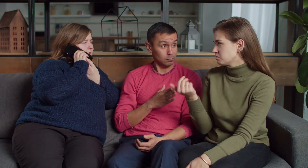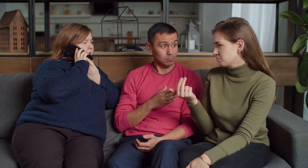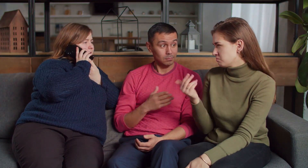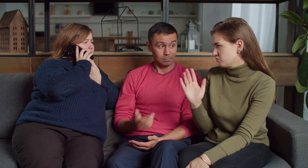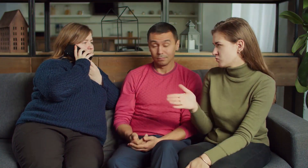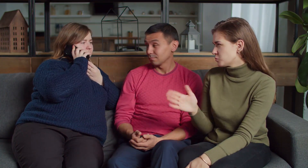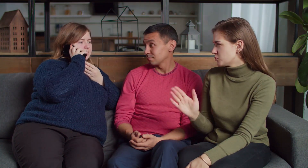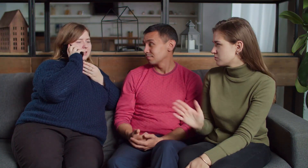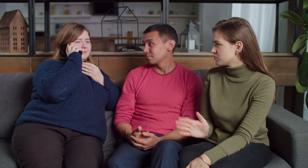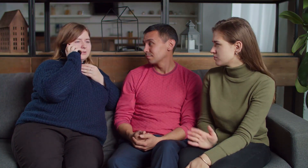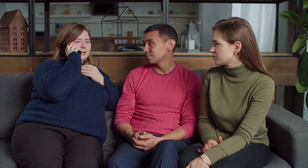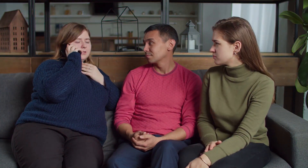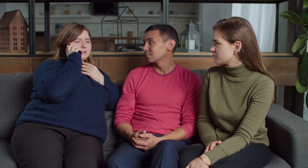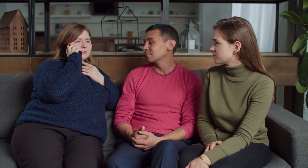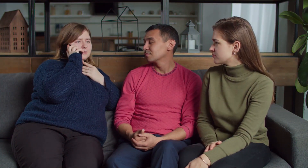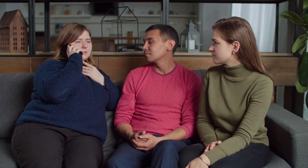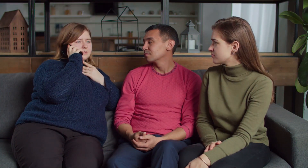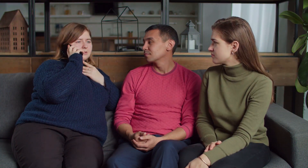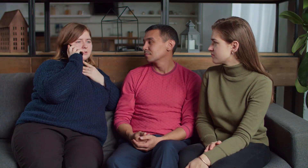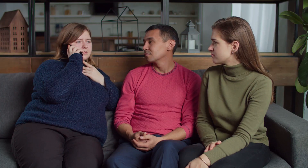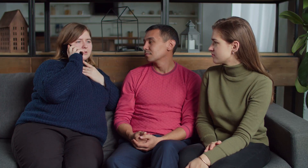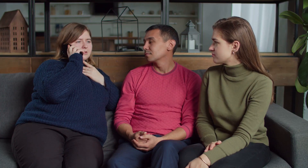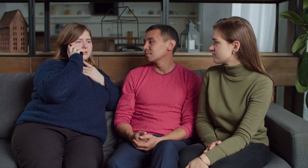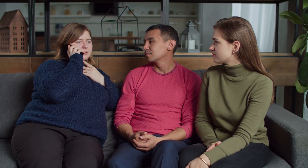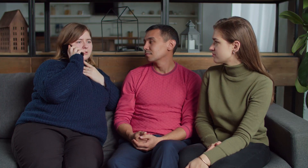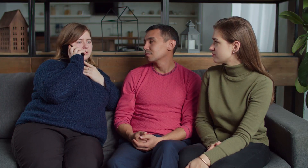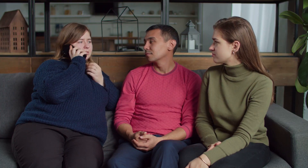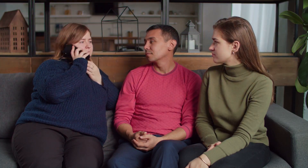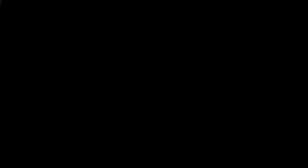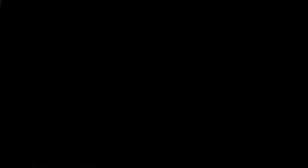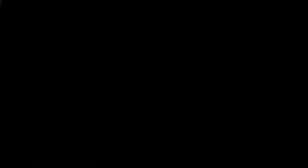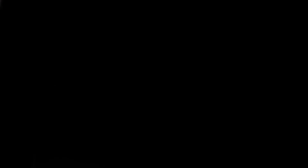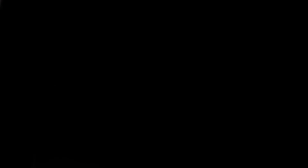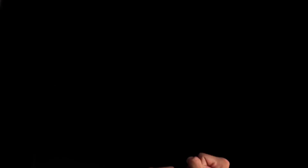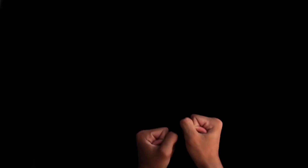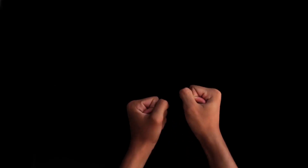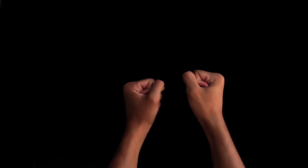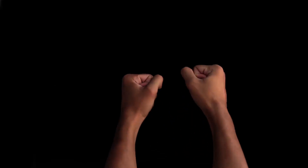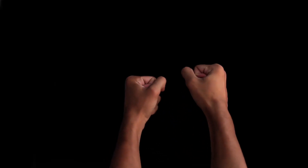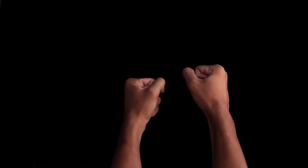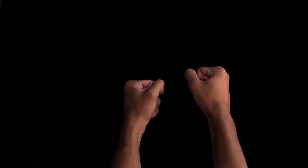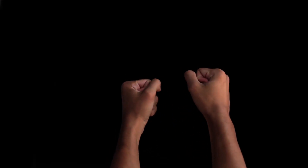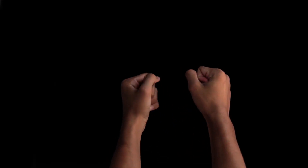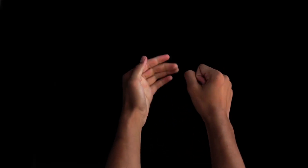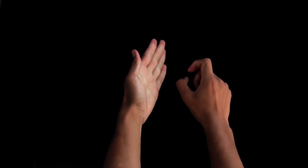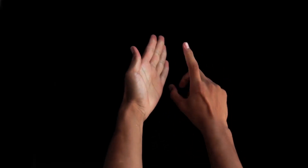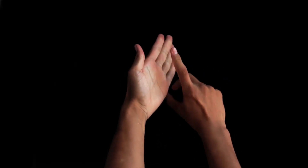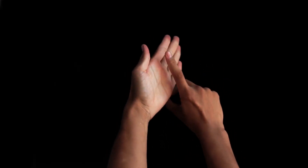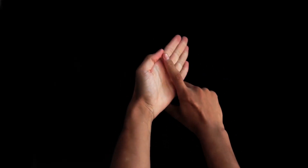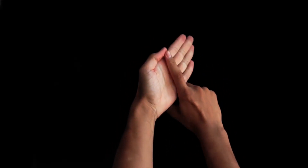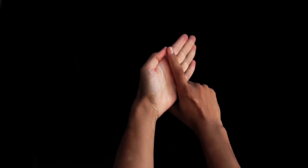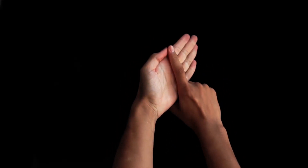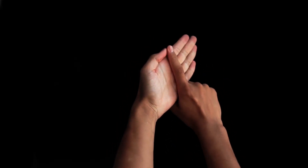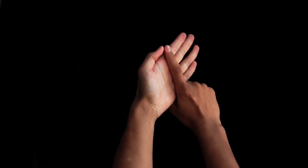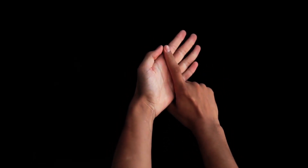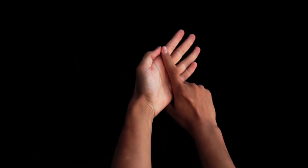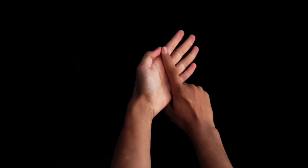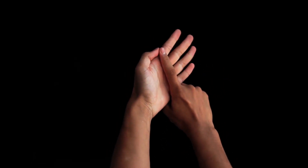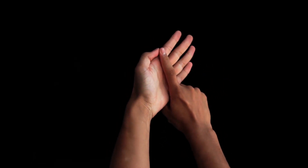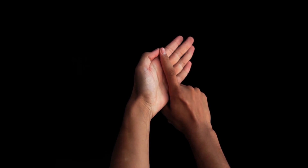deaf himself, but his impact on sign language was profound. Stokoe was a linguistics professor with an insatiable curiosity. His interest